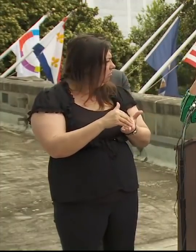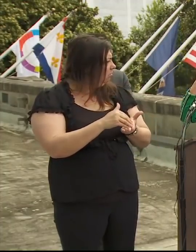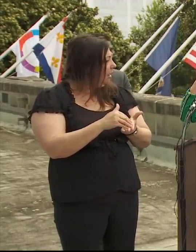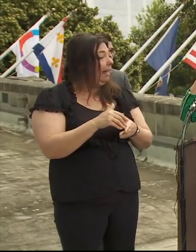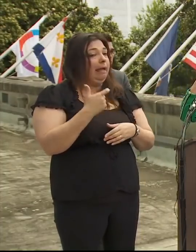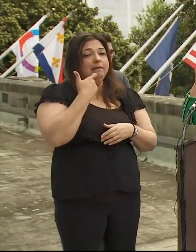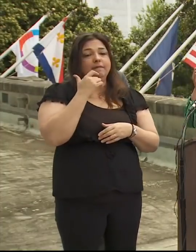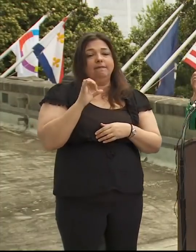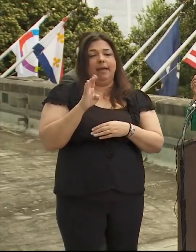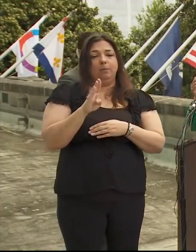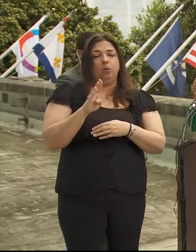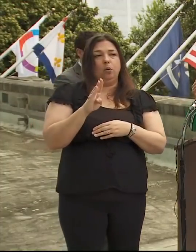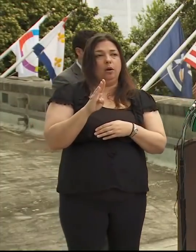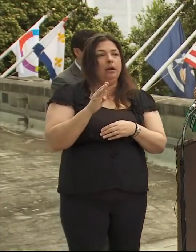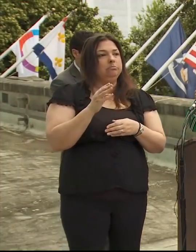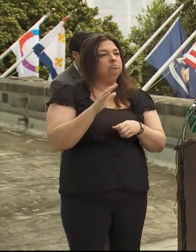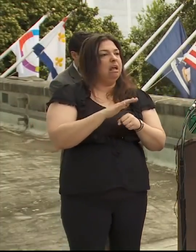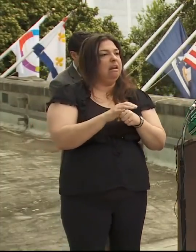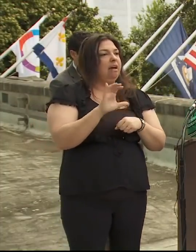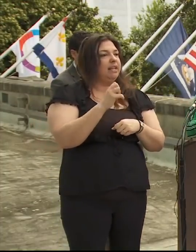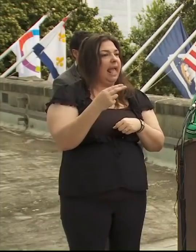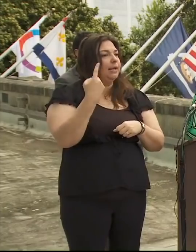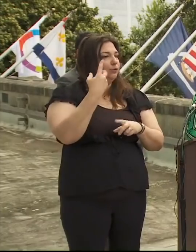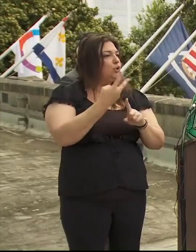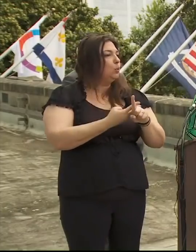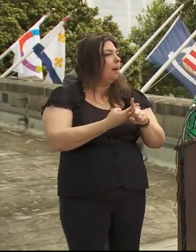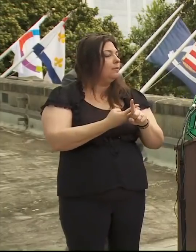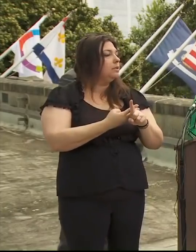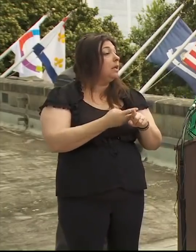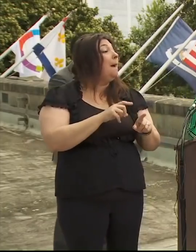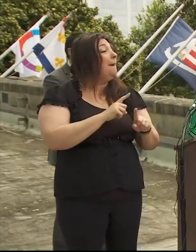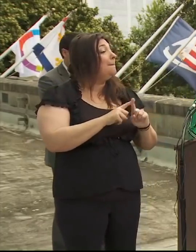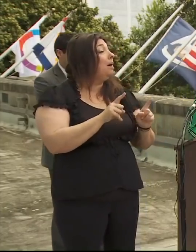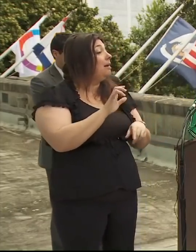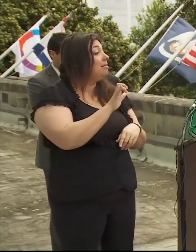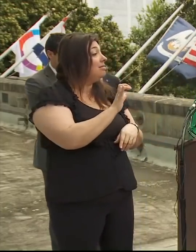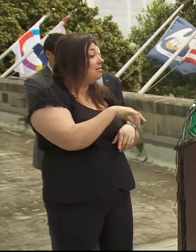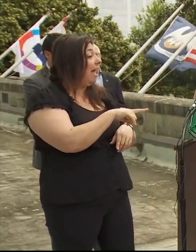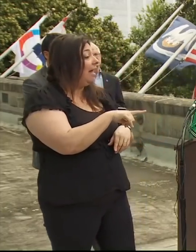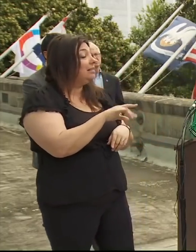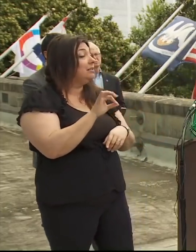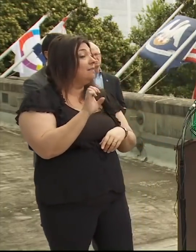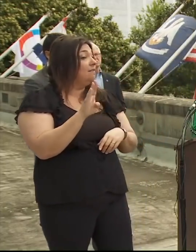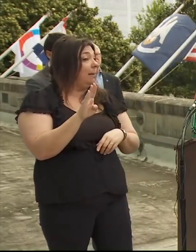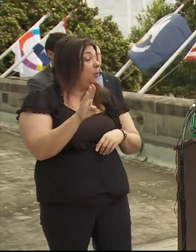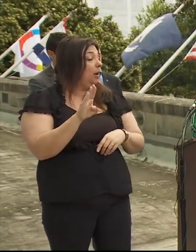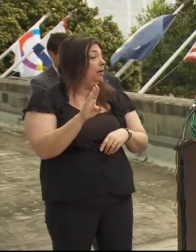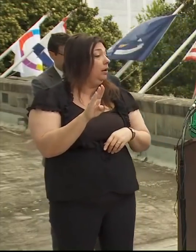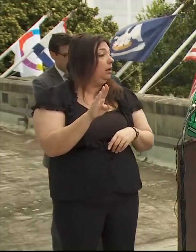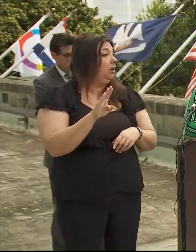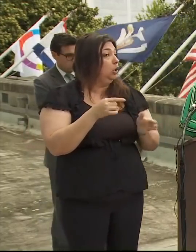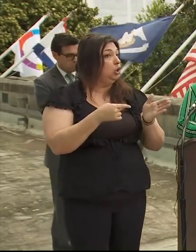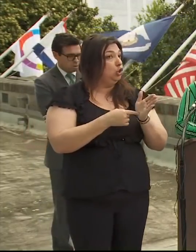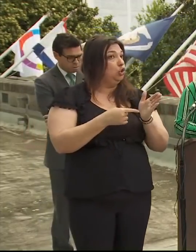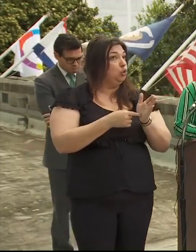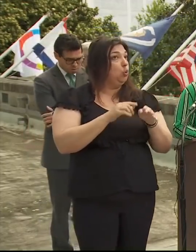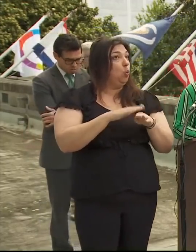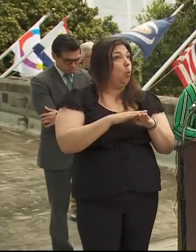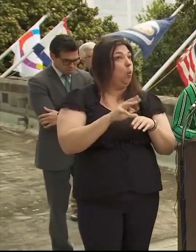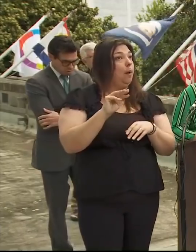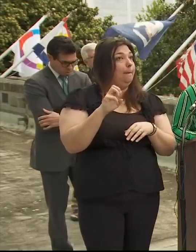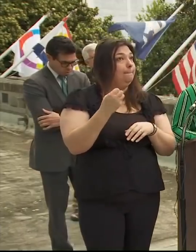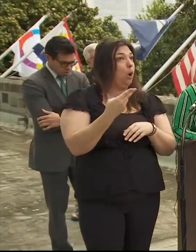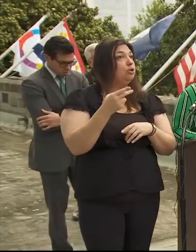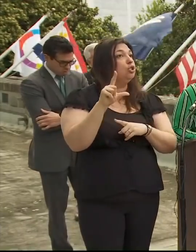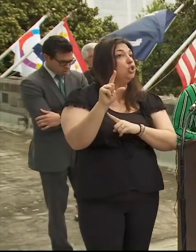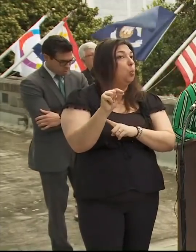just February alone, it gives us enough cash for 2 months. Right, so, but that's that February, which would be due on the 20th